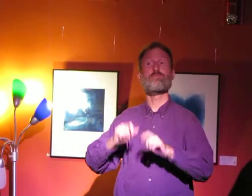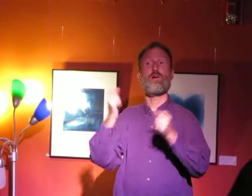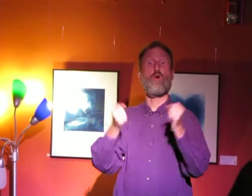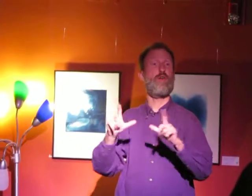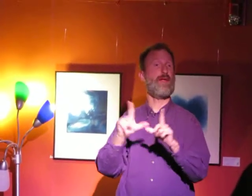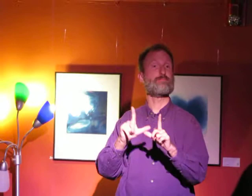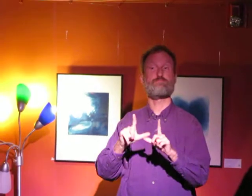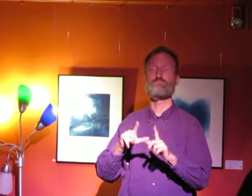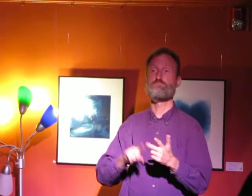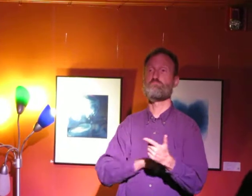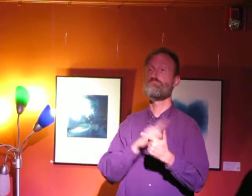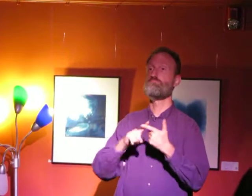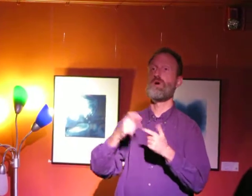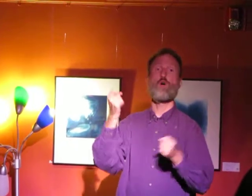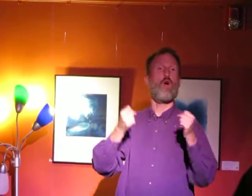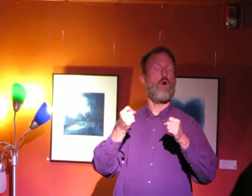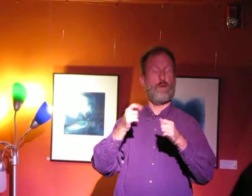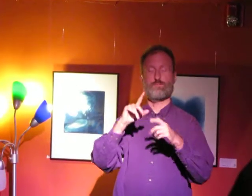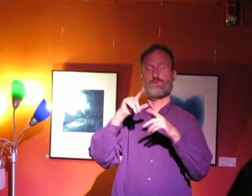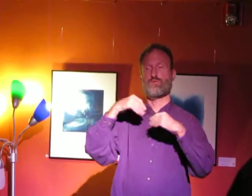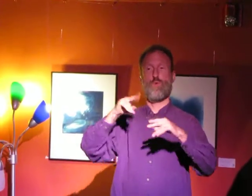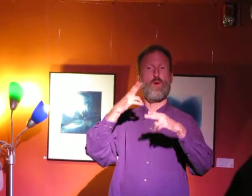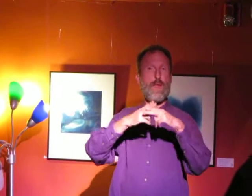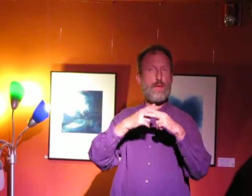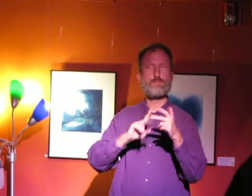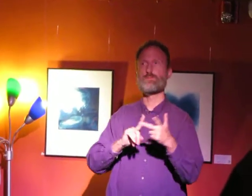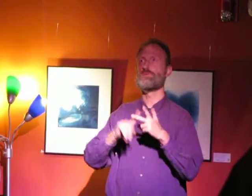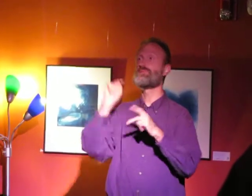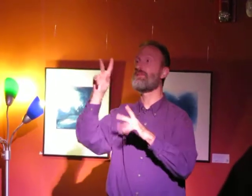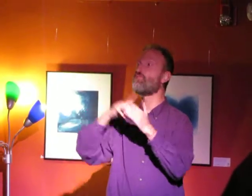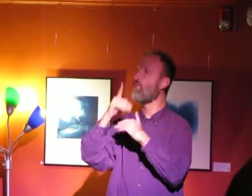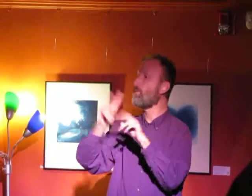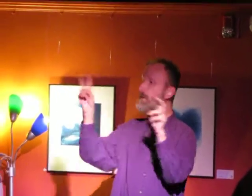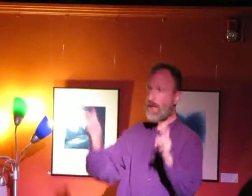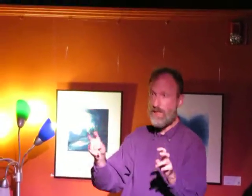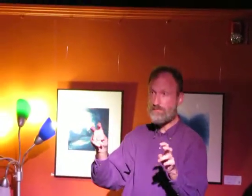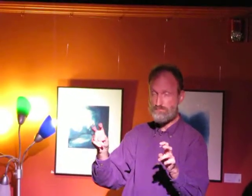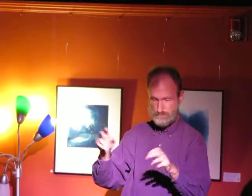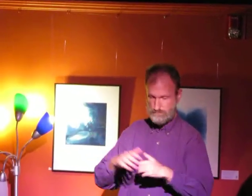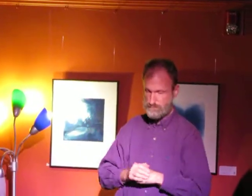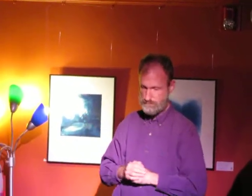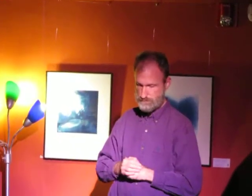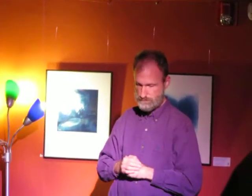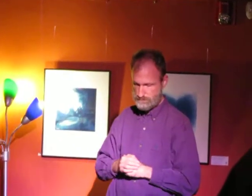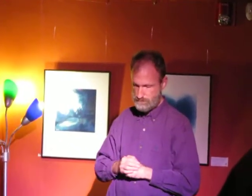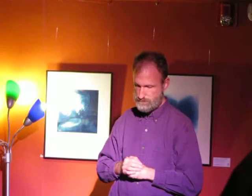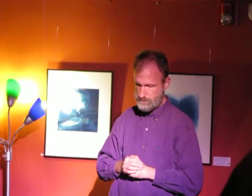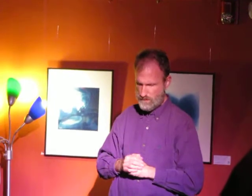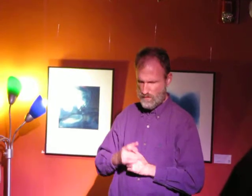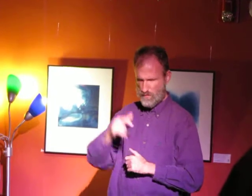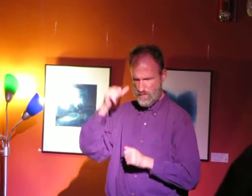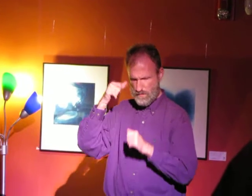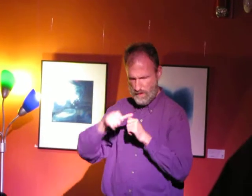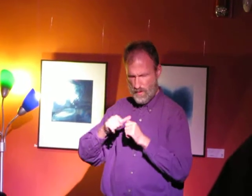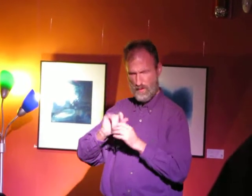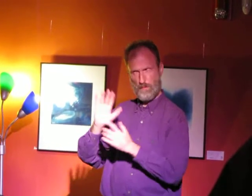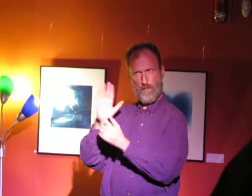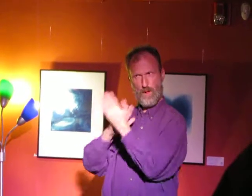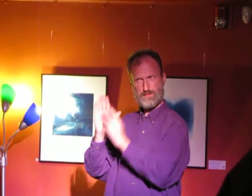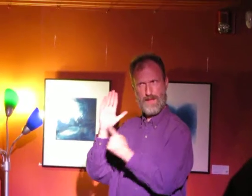fingerspelling license plates, store names, TV program titles. Remember to keep your palm